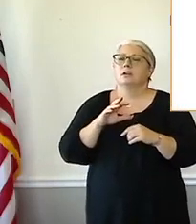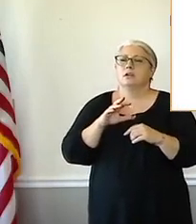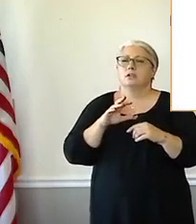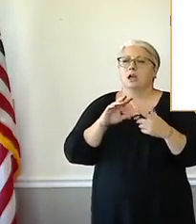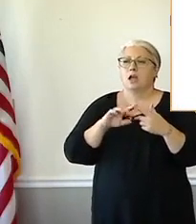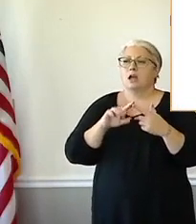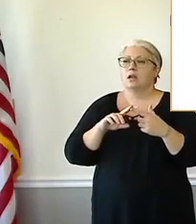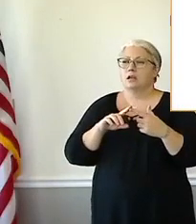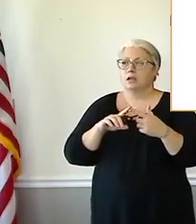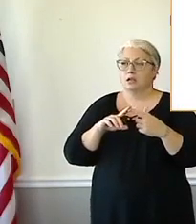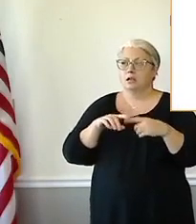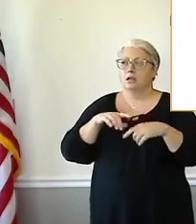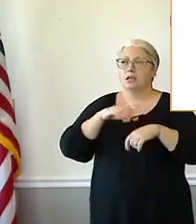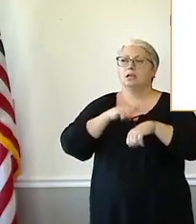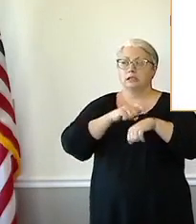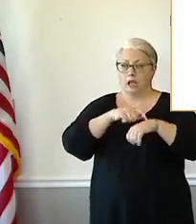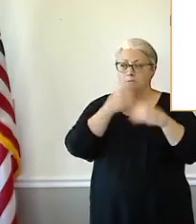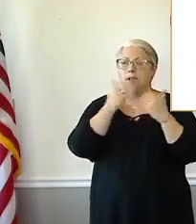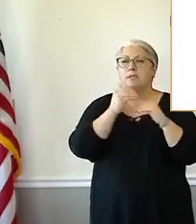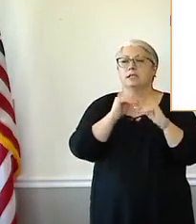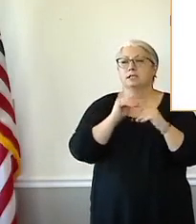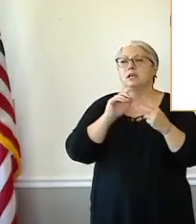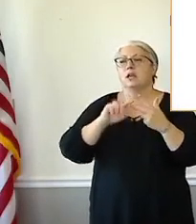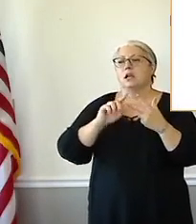independent reapportionment, and